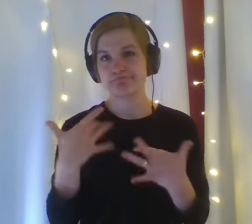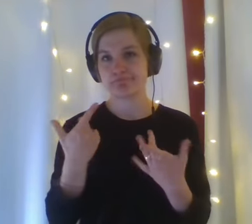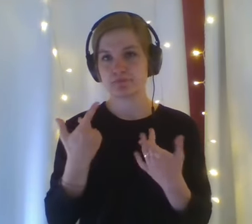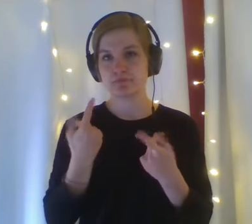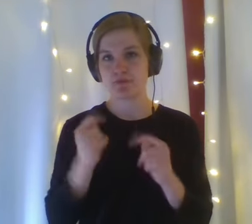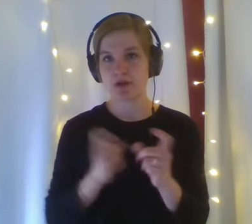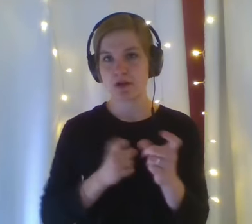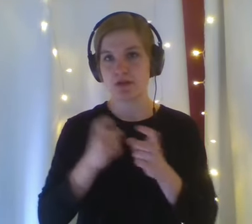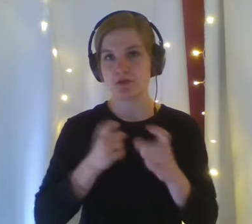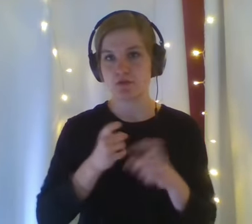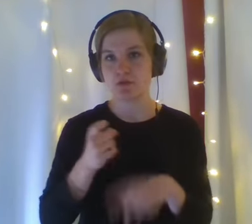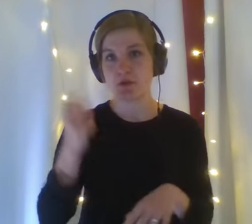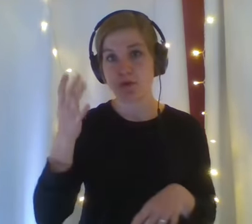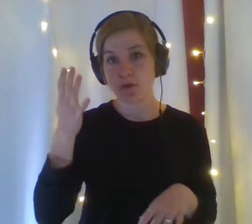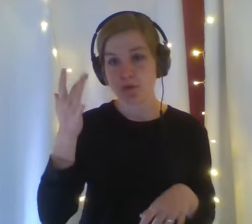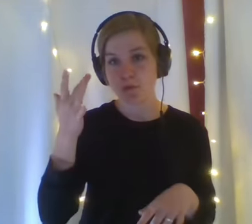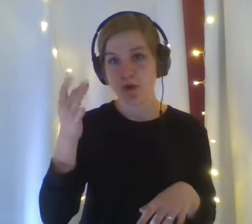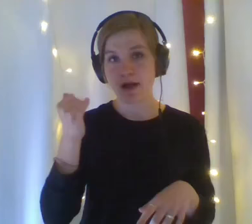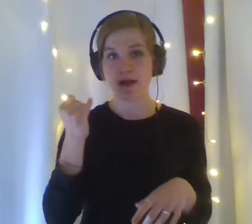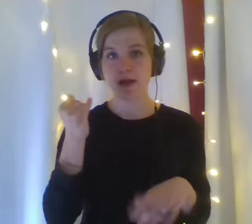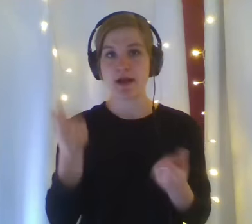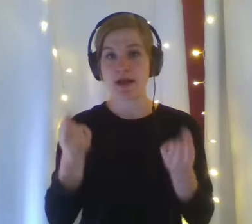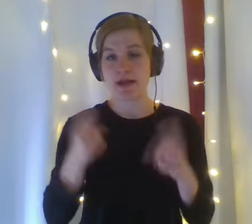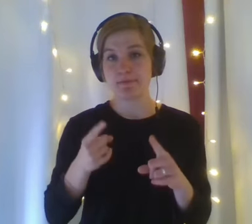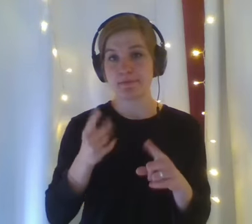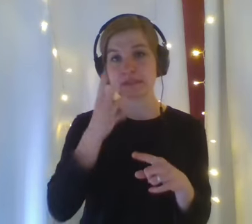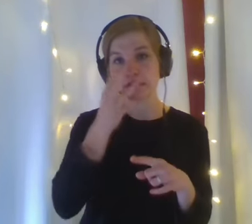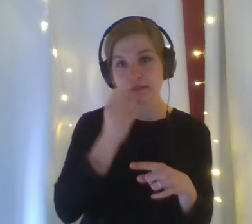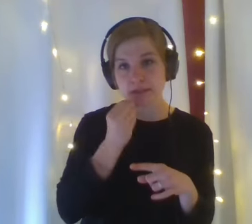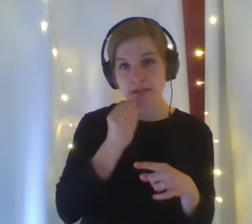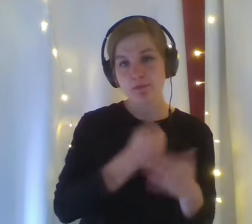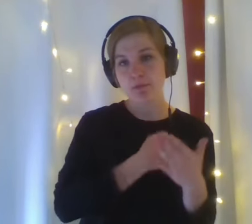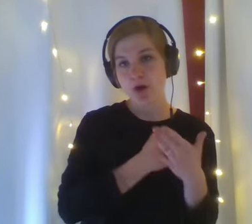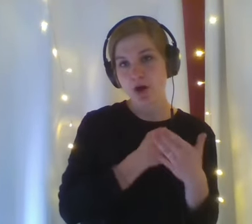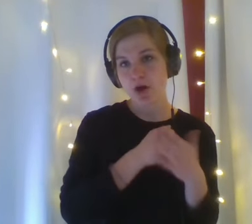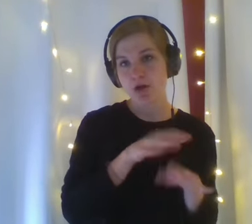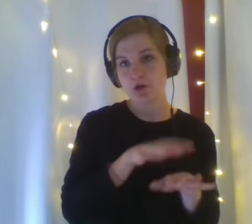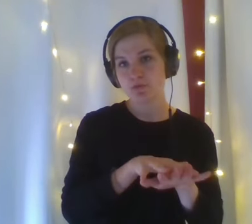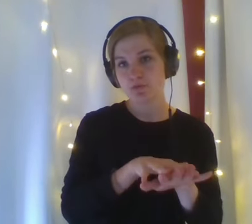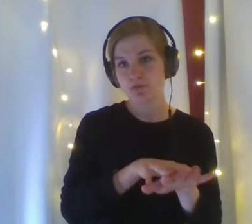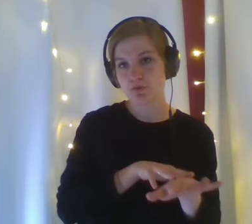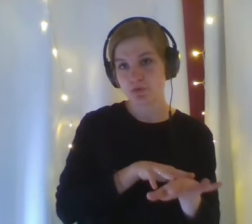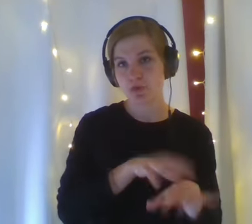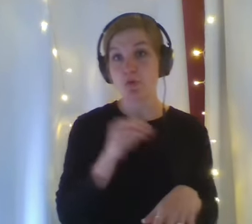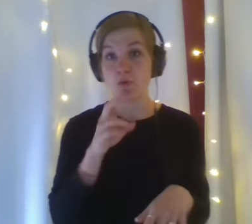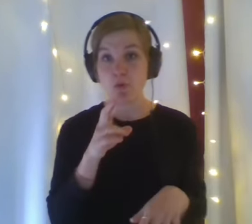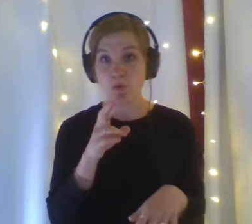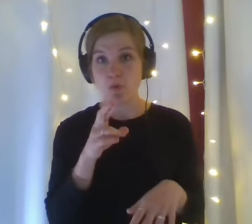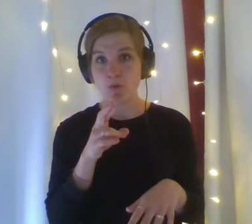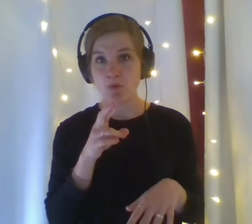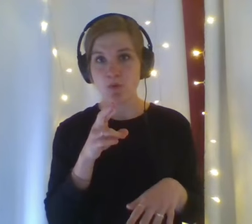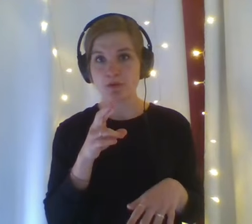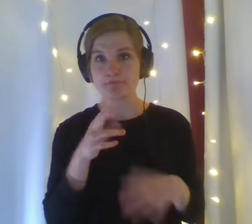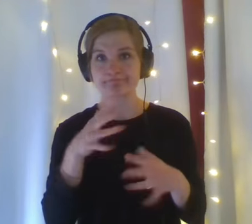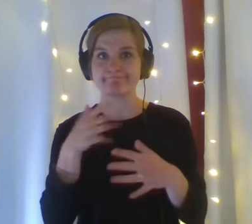because sometimes we sleep and we can shut our heart or slow our heart down a little bit, or sometimes we're in a nasty traffic situation and blood